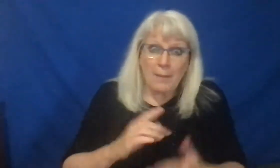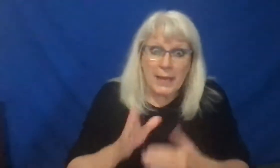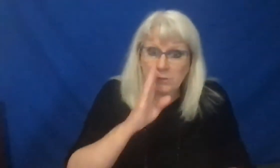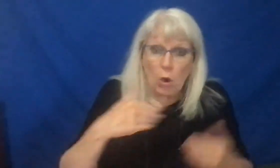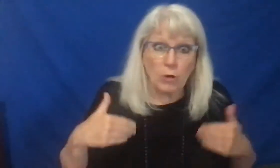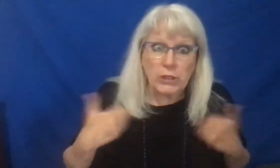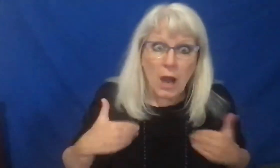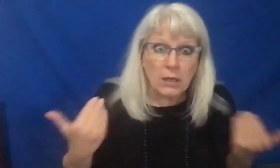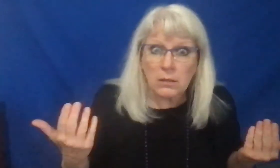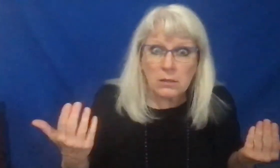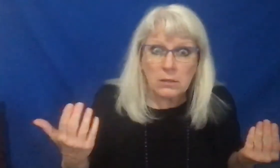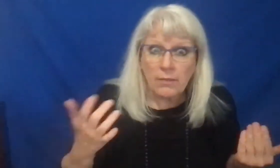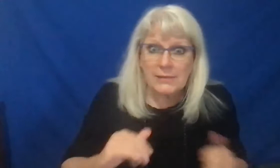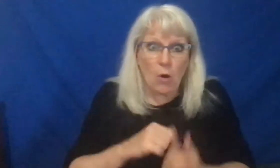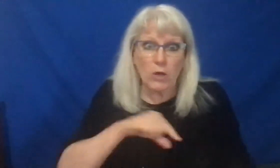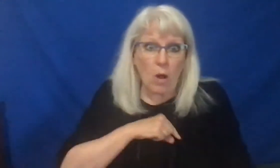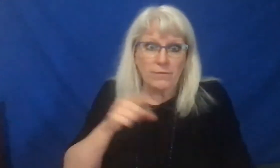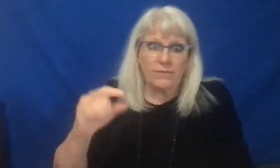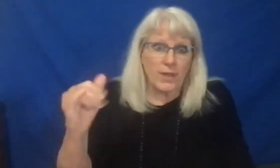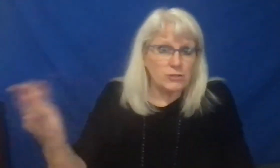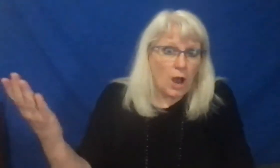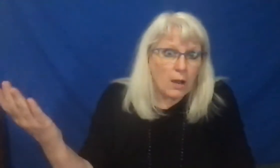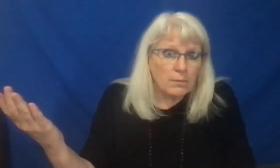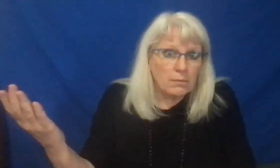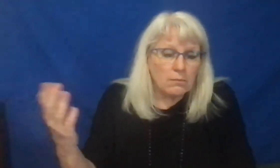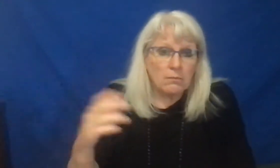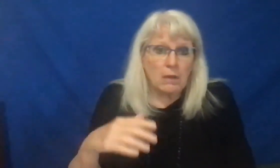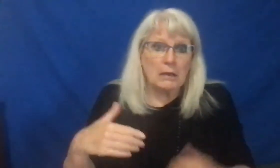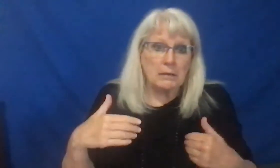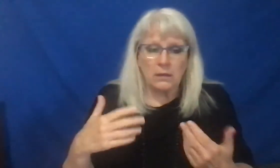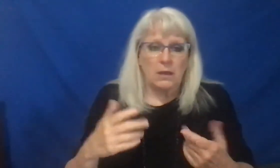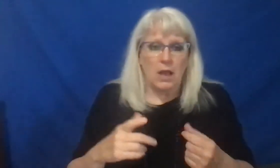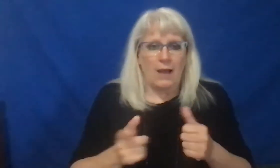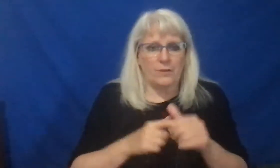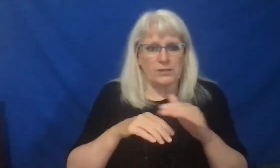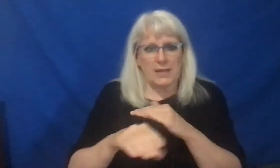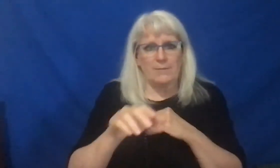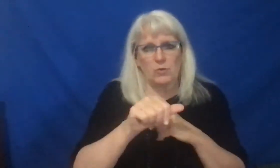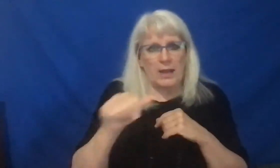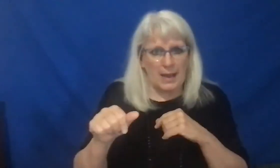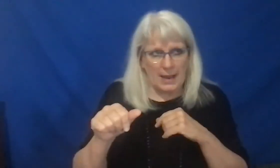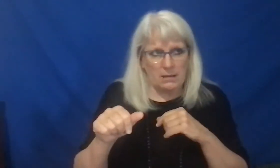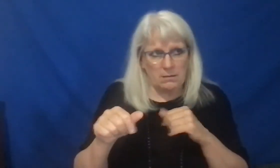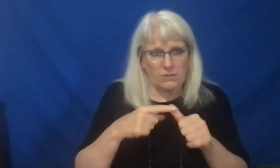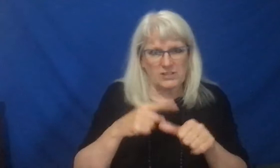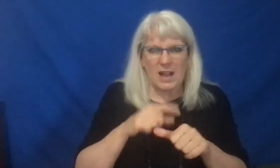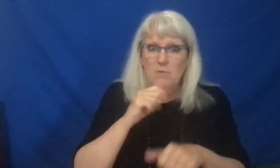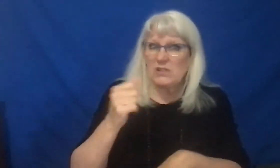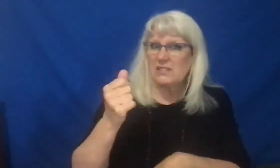big qualifier for this job. I came into Alcoholics Anonymous for the first time when I was 19 years old. I